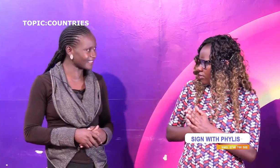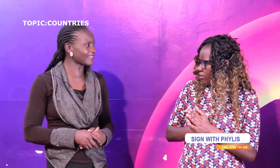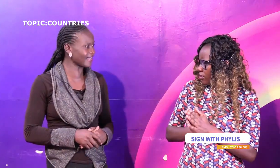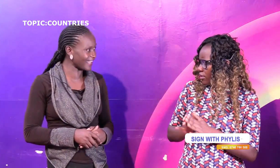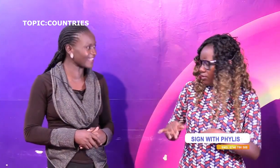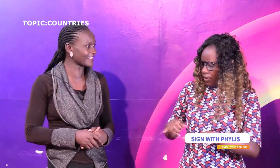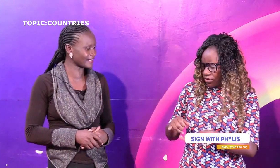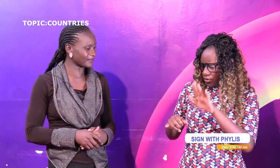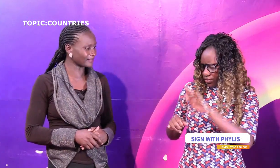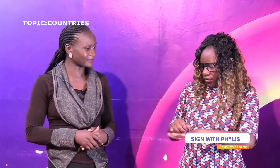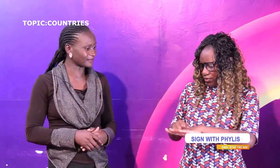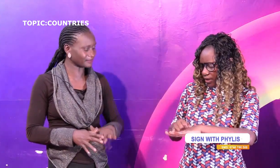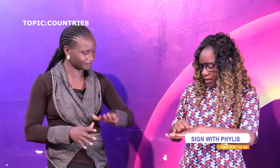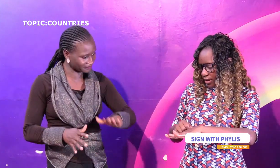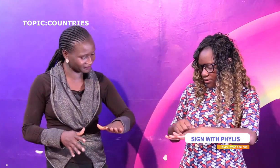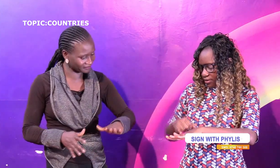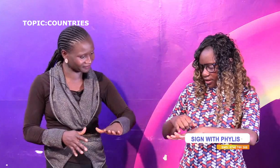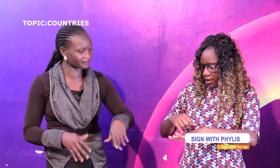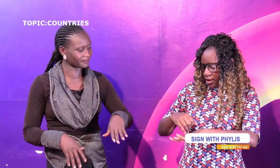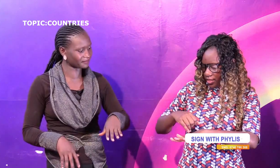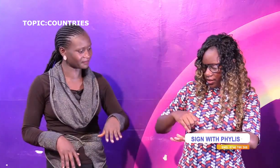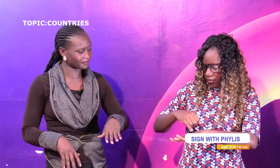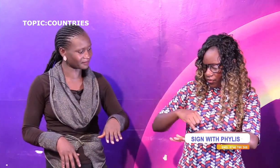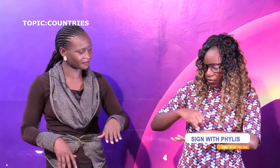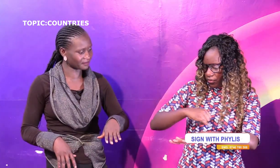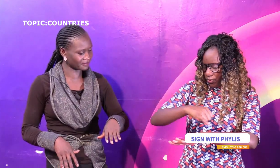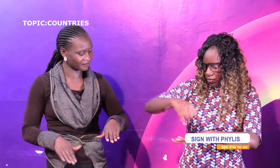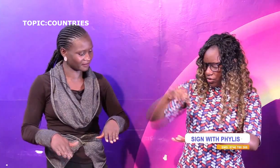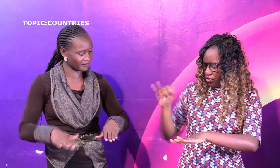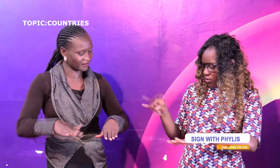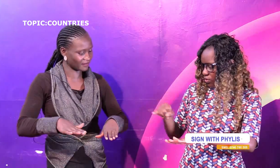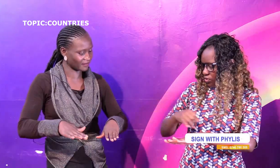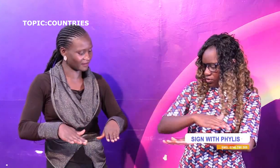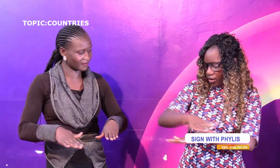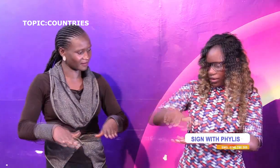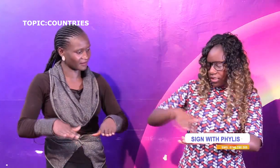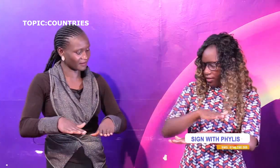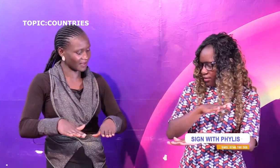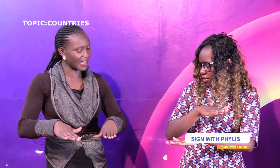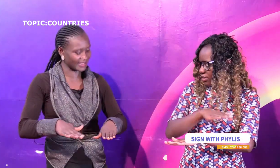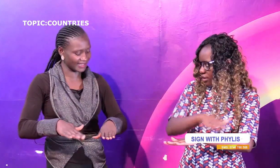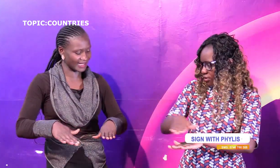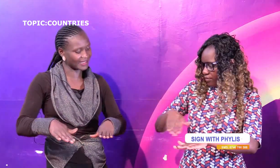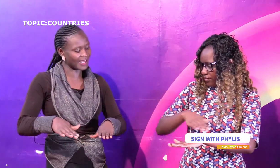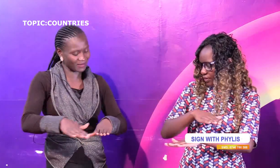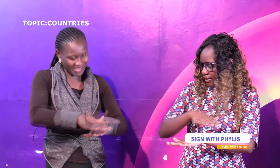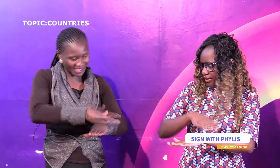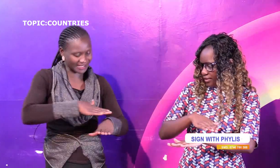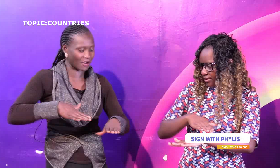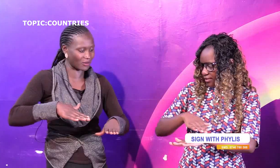wrong, which was palm down, and then we draw a circle. Yeah, making a circle. Oh, is